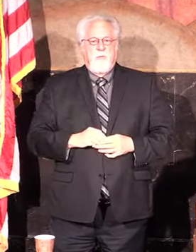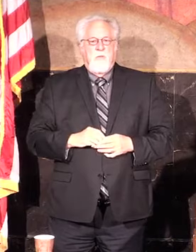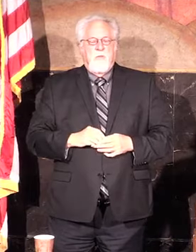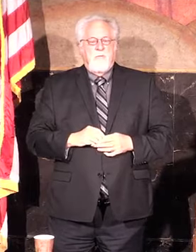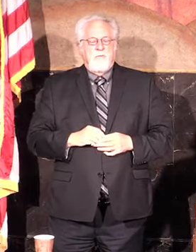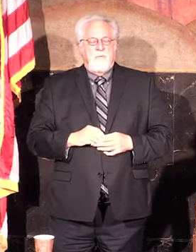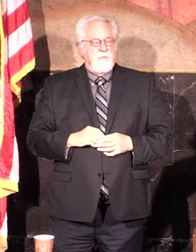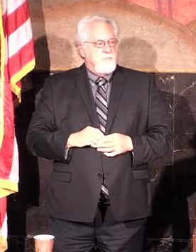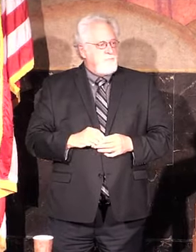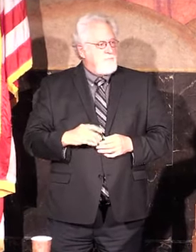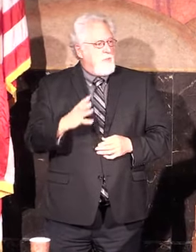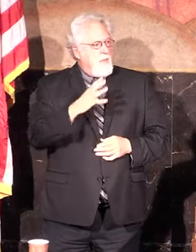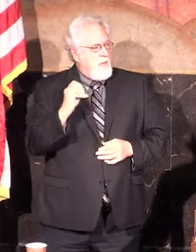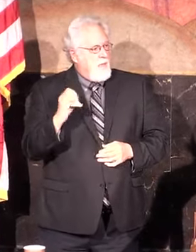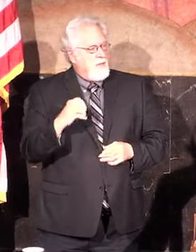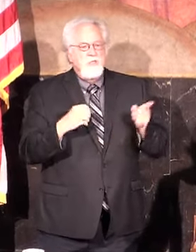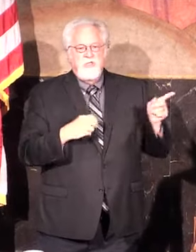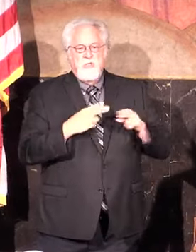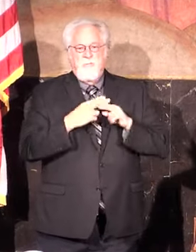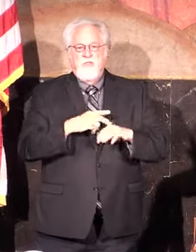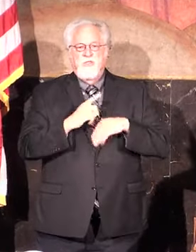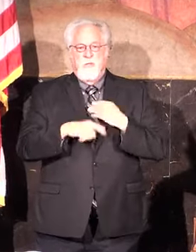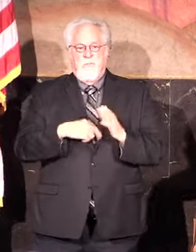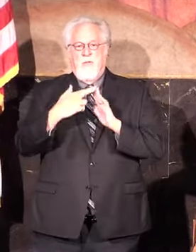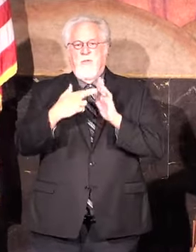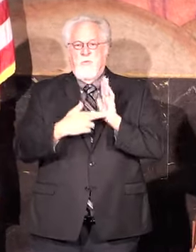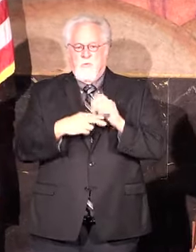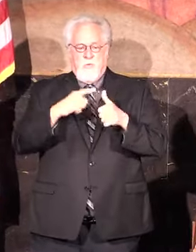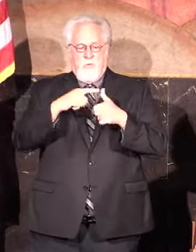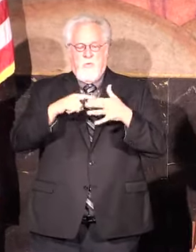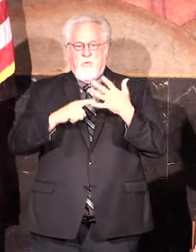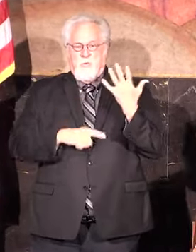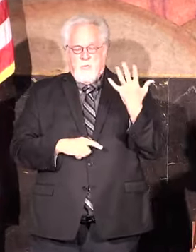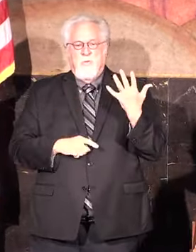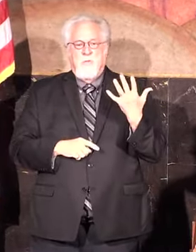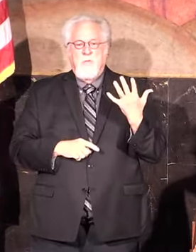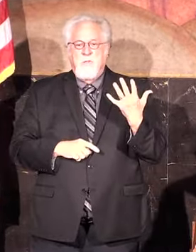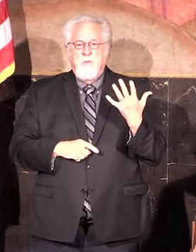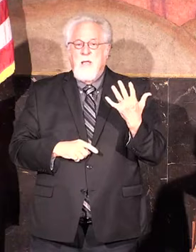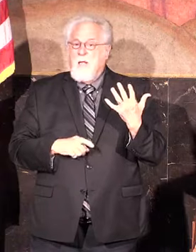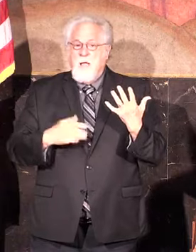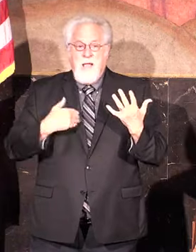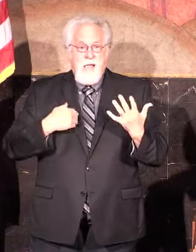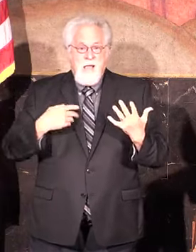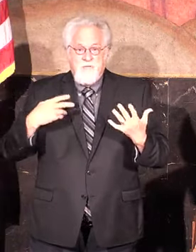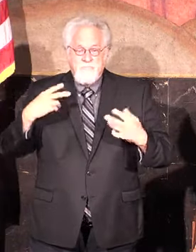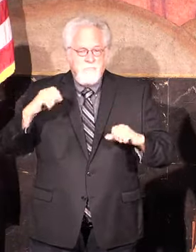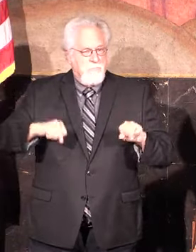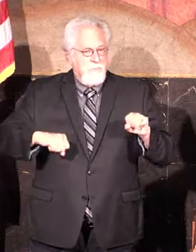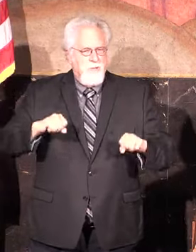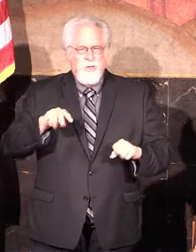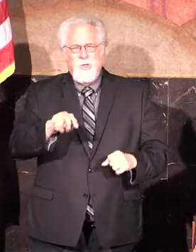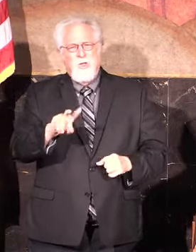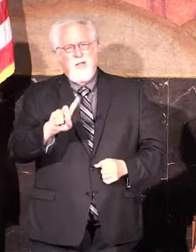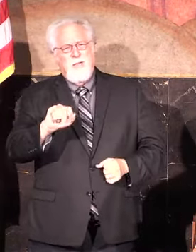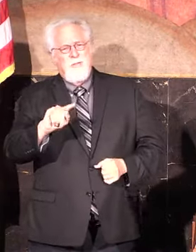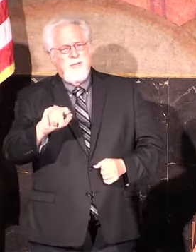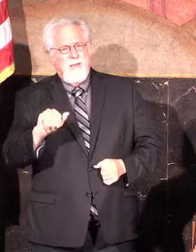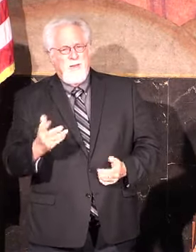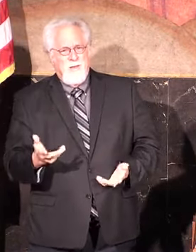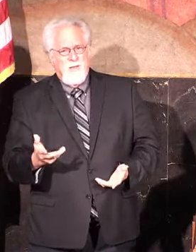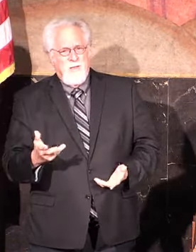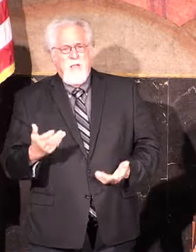And as she mentioned about these mitigation measures working, if you have any doubt, just look at the data. And